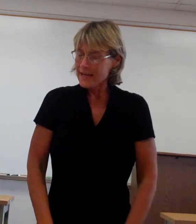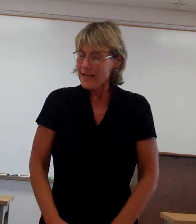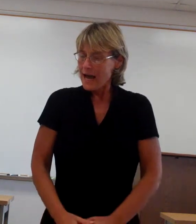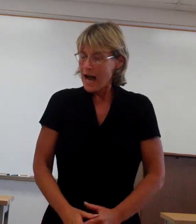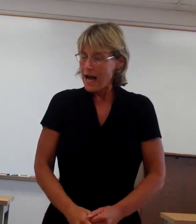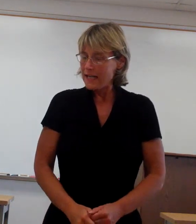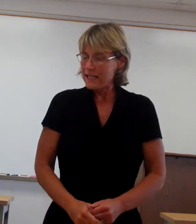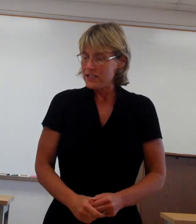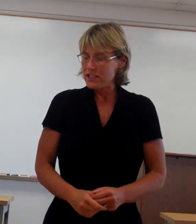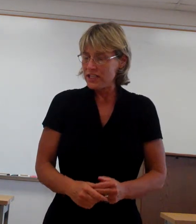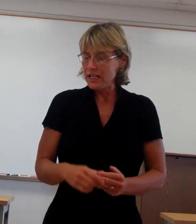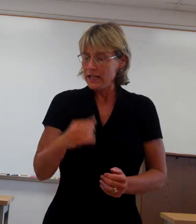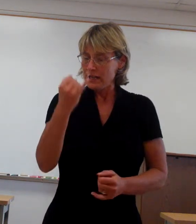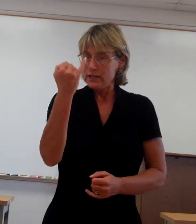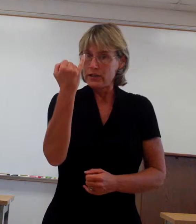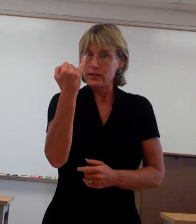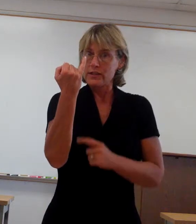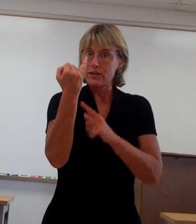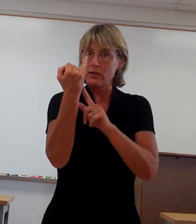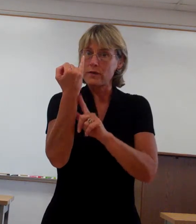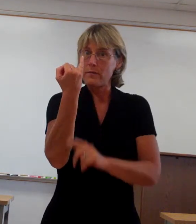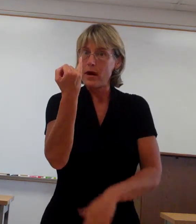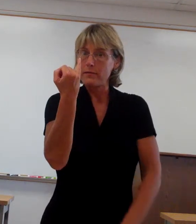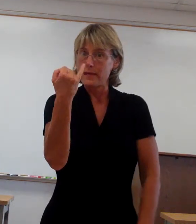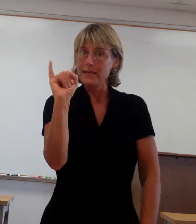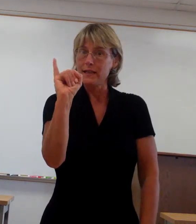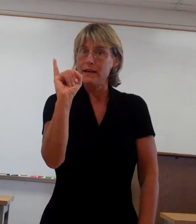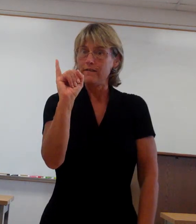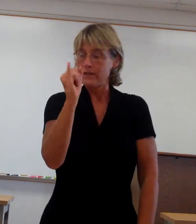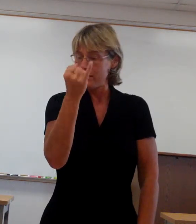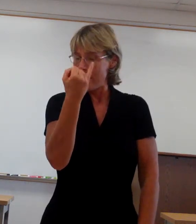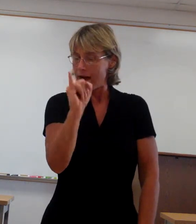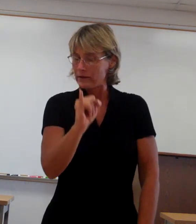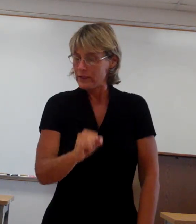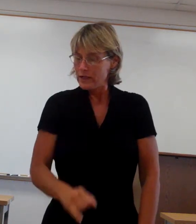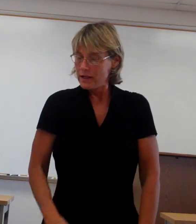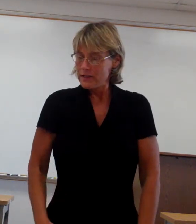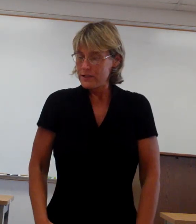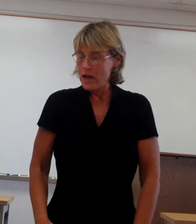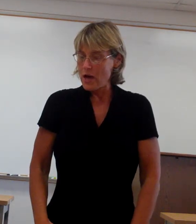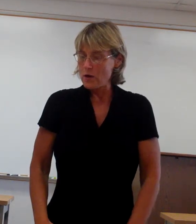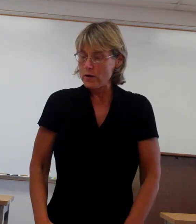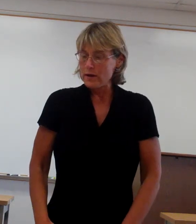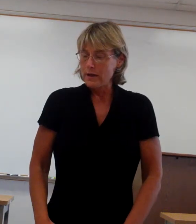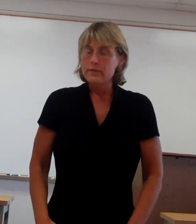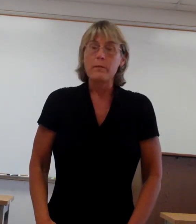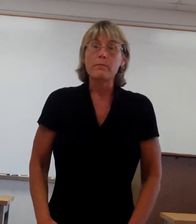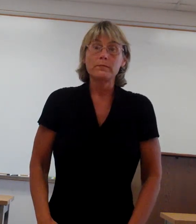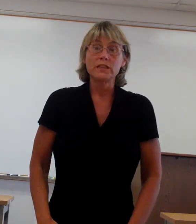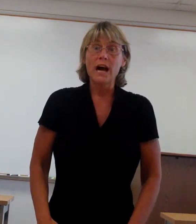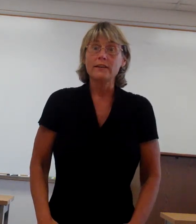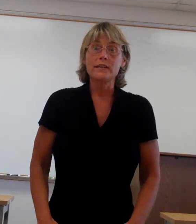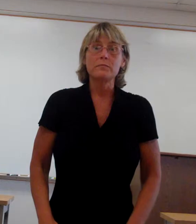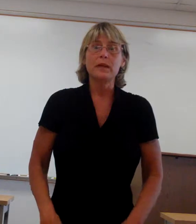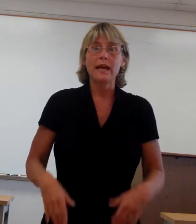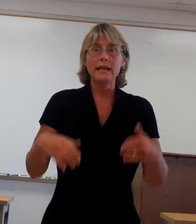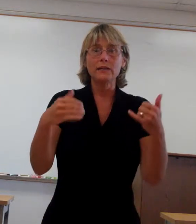Okay, ing, you're going to start with the palm in and flip out. So the child is playing, you'll